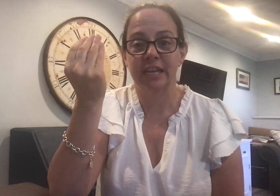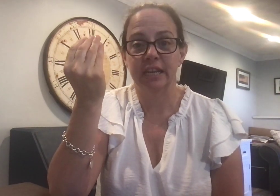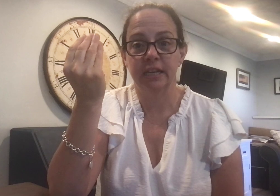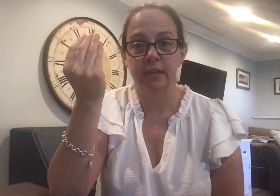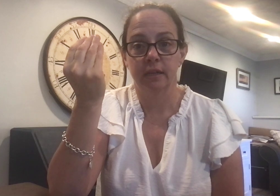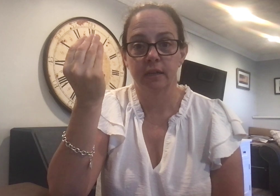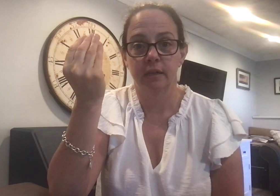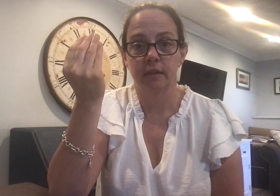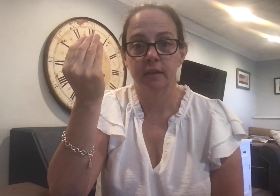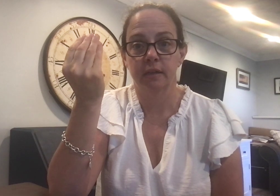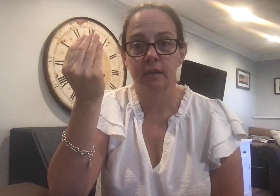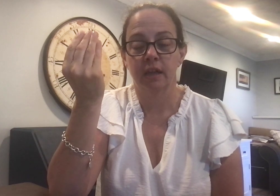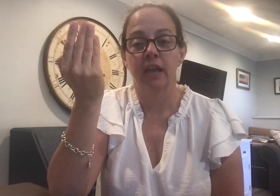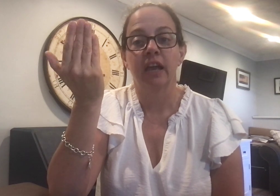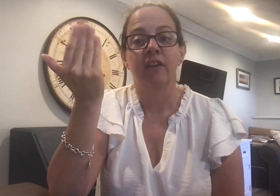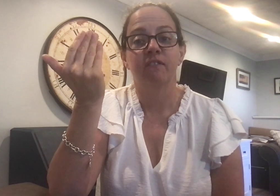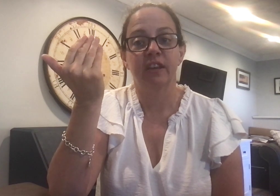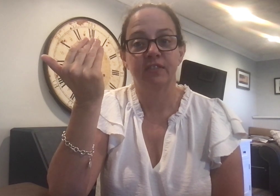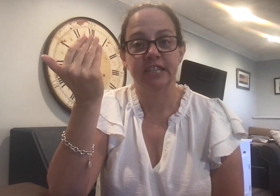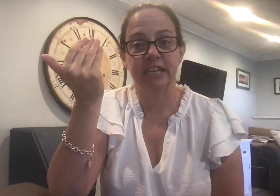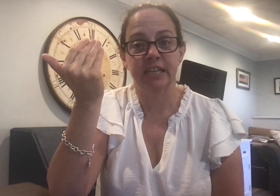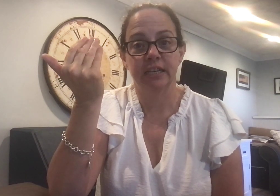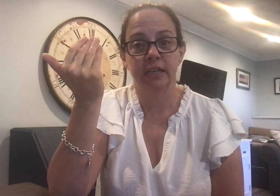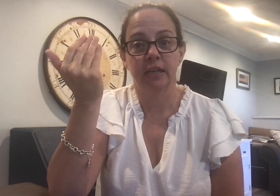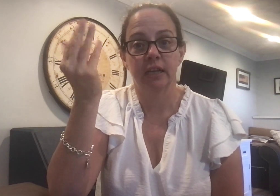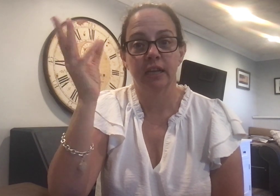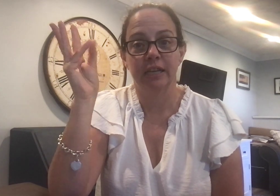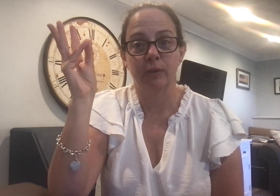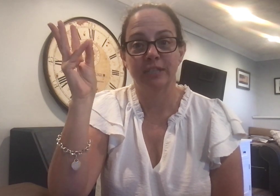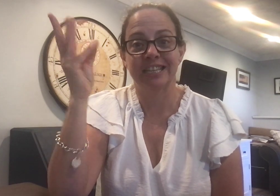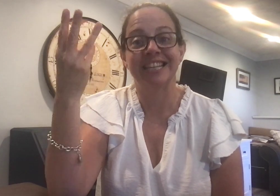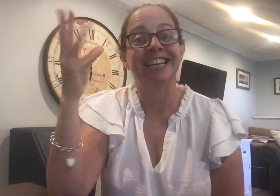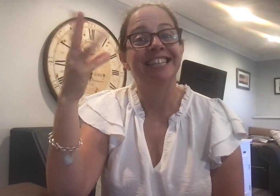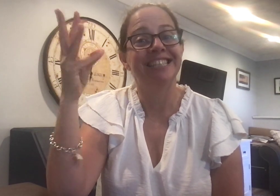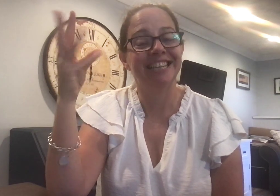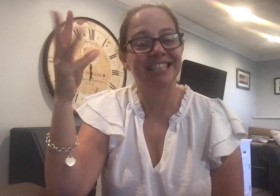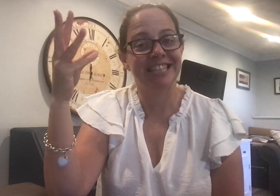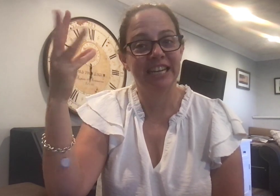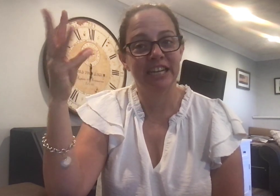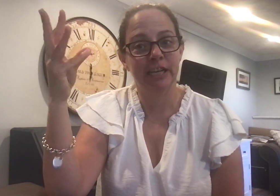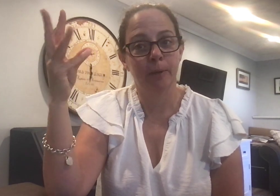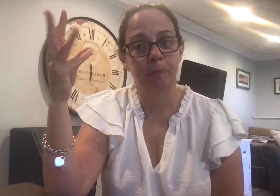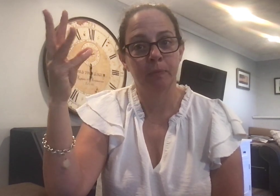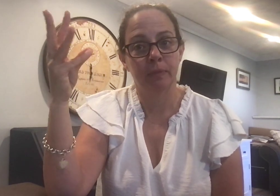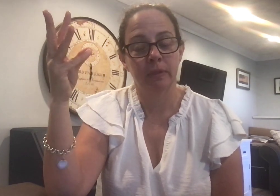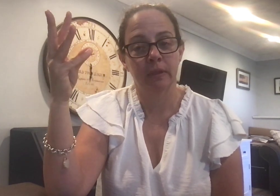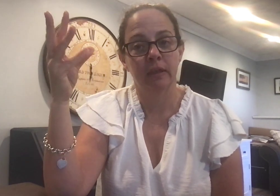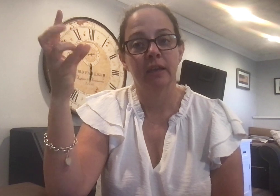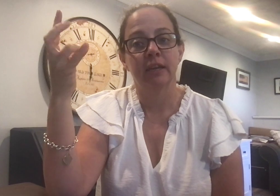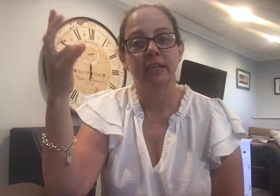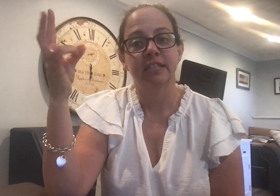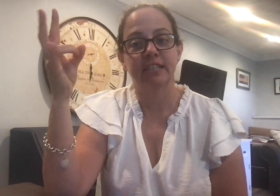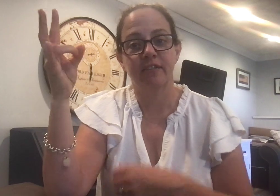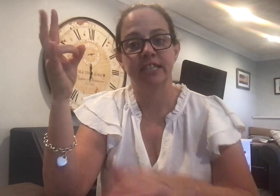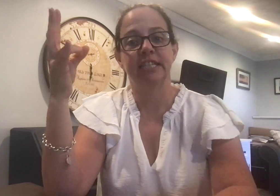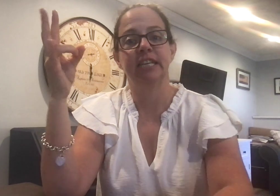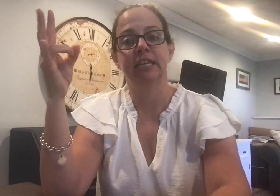14, 15, now 16, 17,